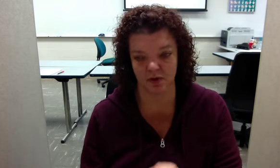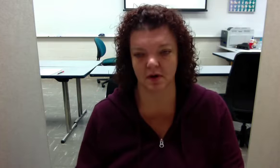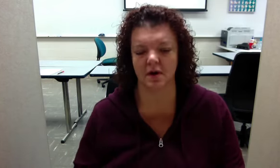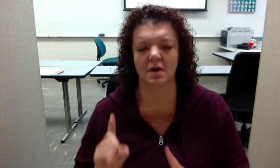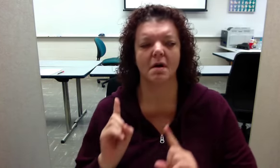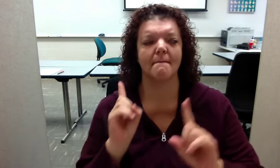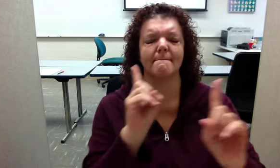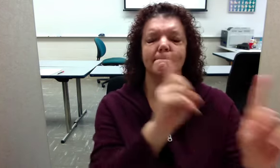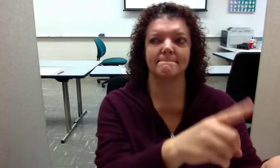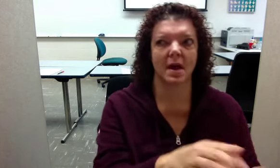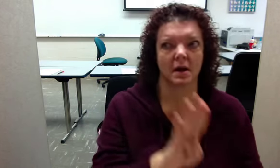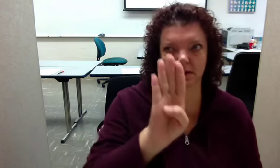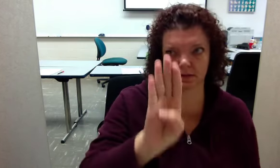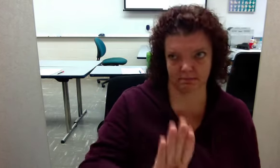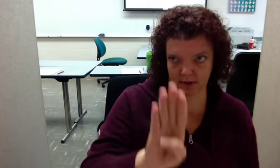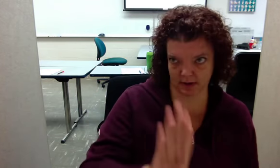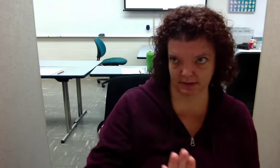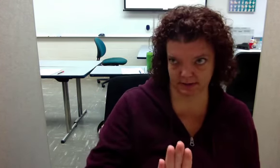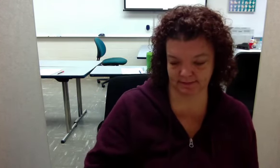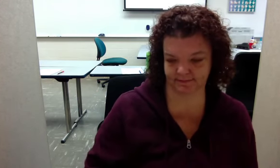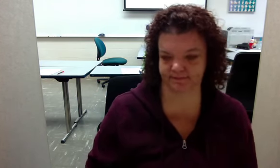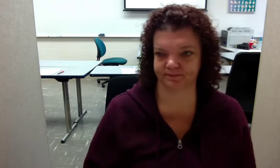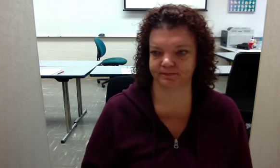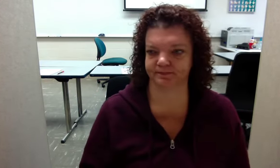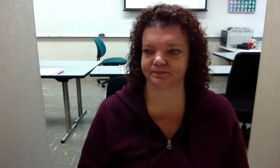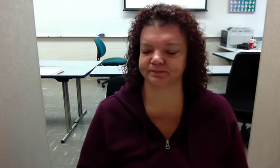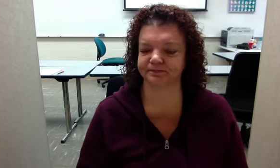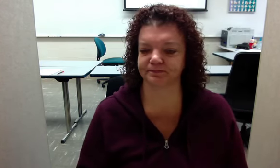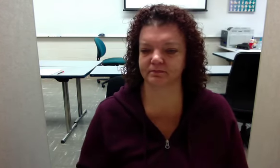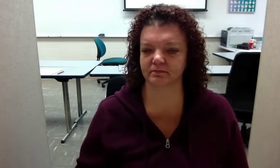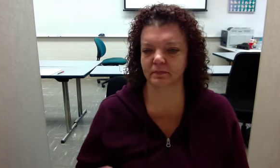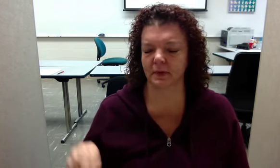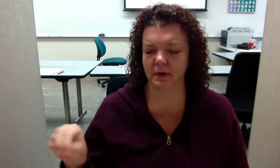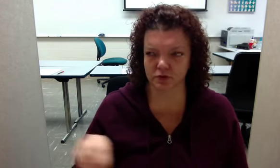Boston. So Washington goes to Boston.